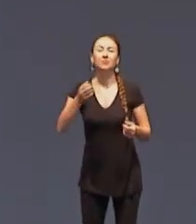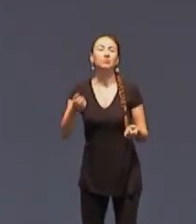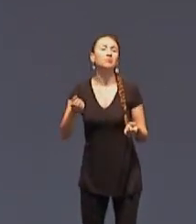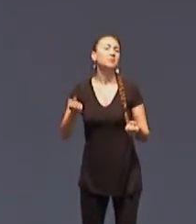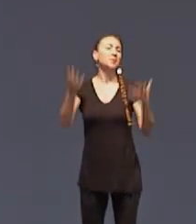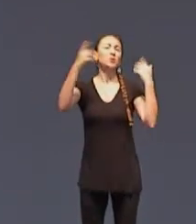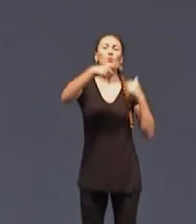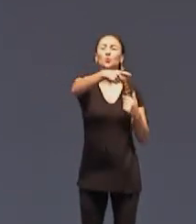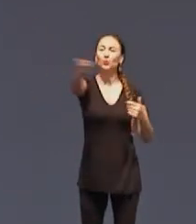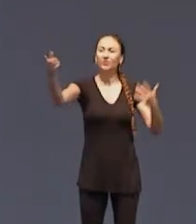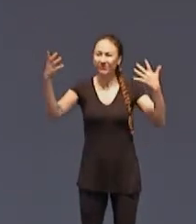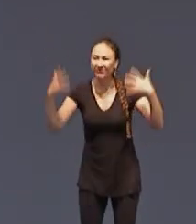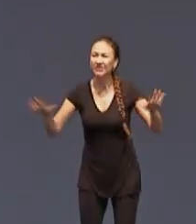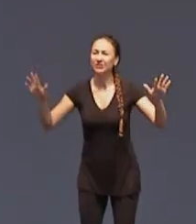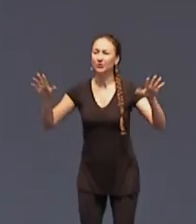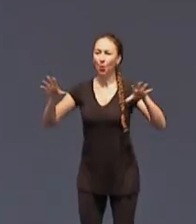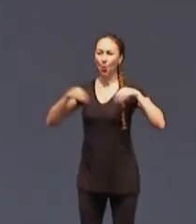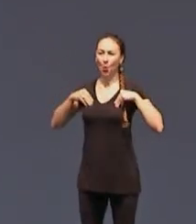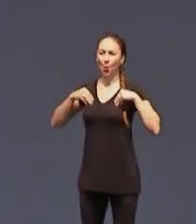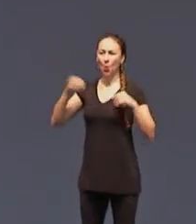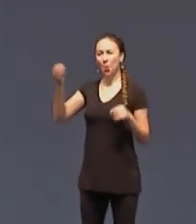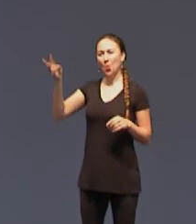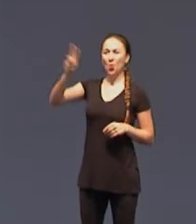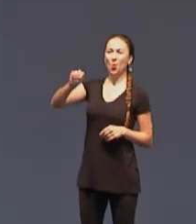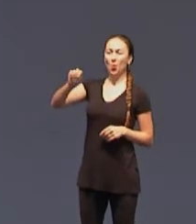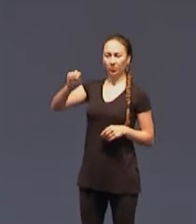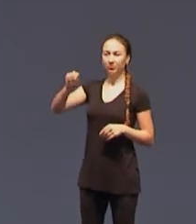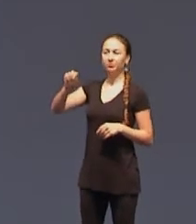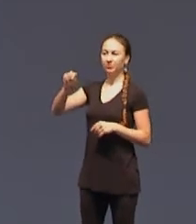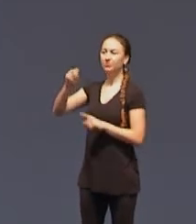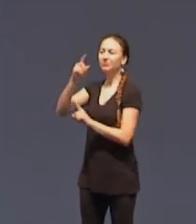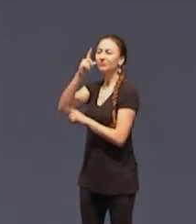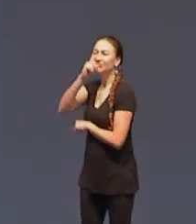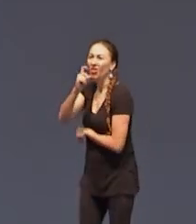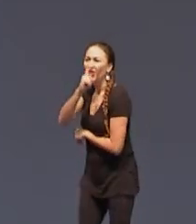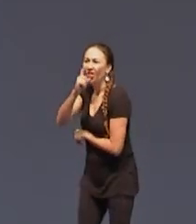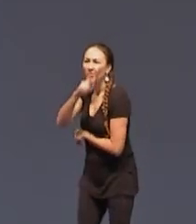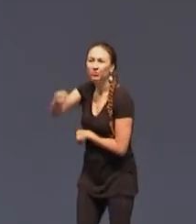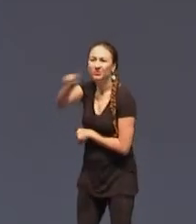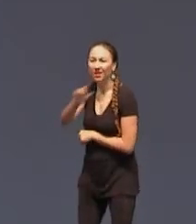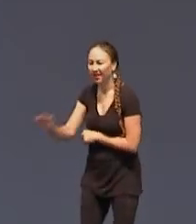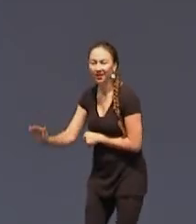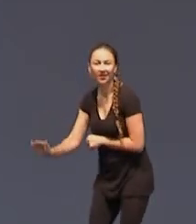question. How many of you have owned